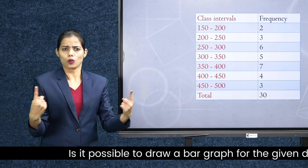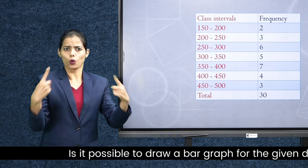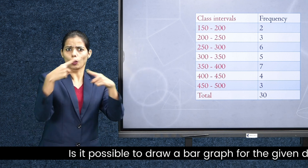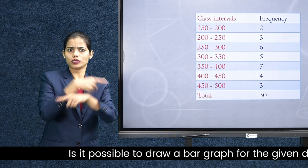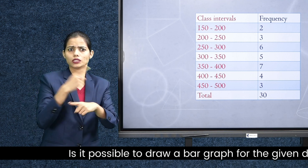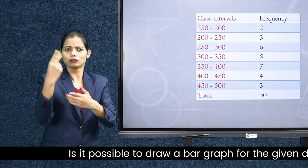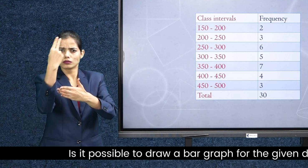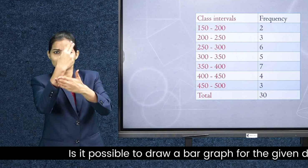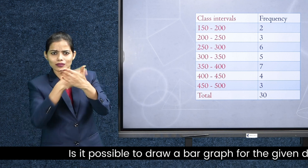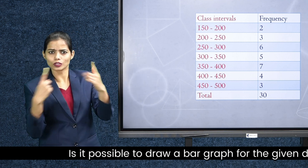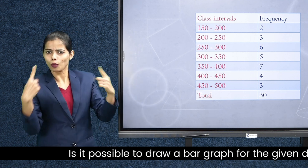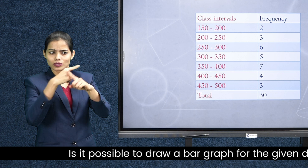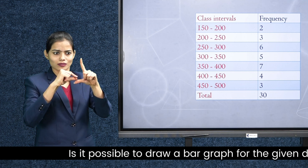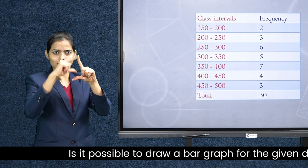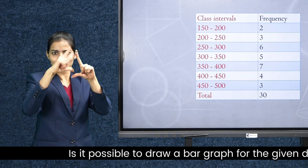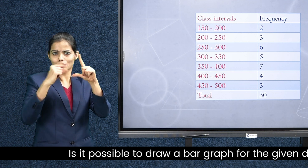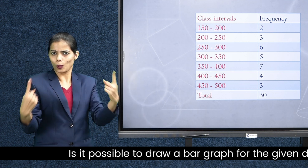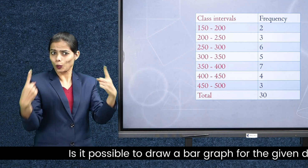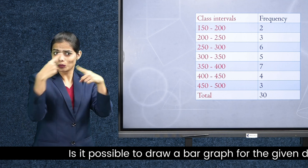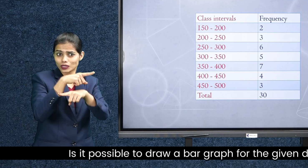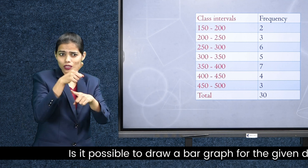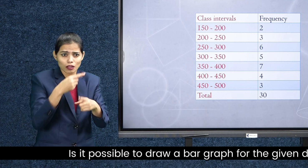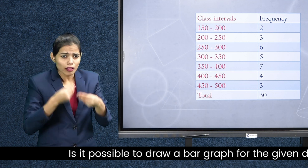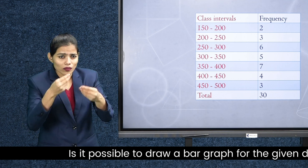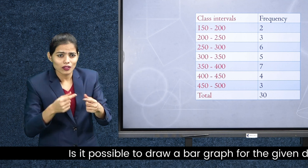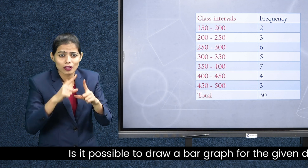Is it possible to draw a bar graph for the given data?